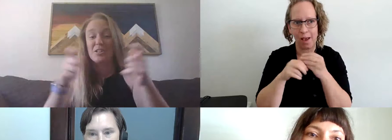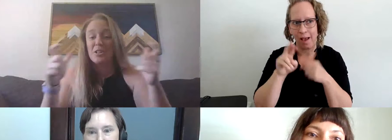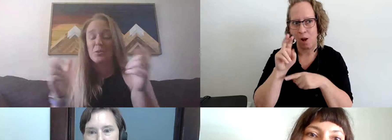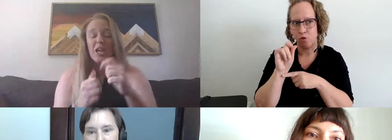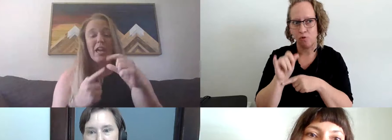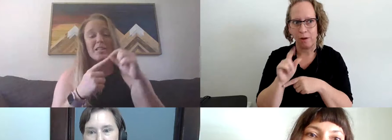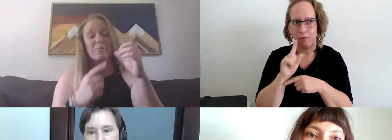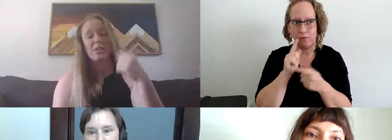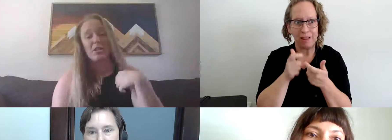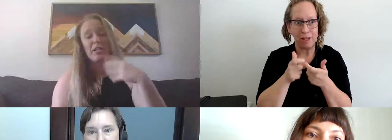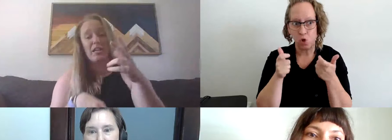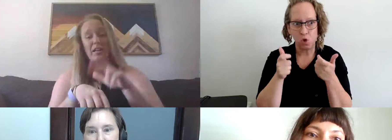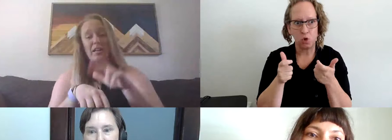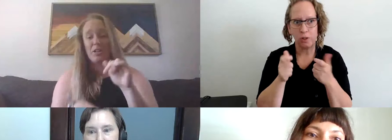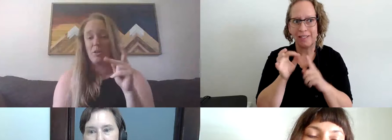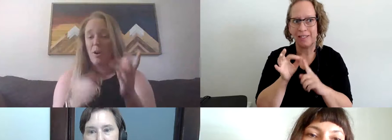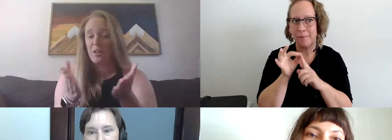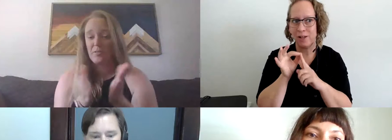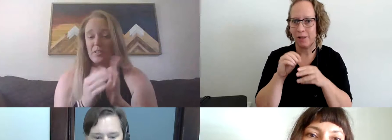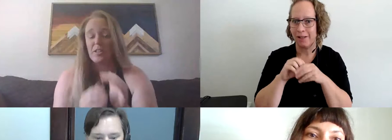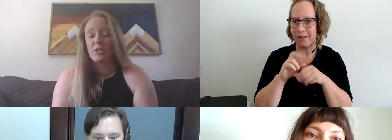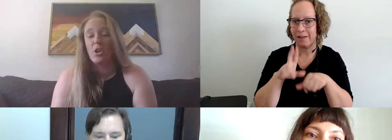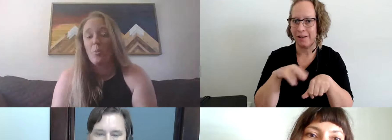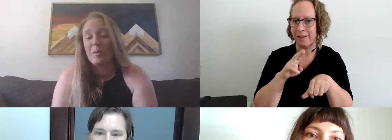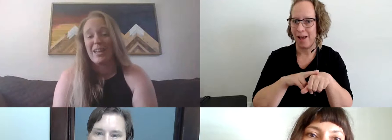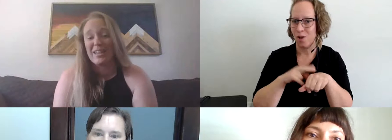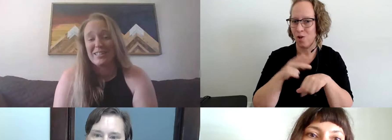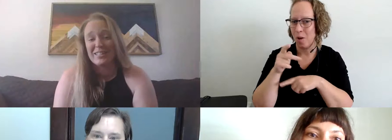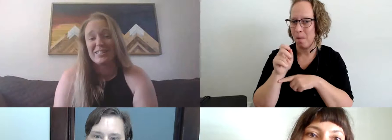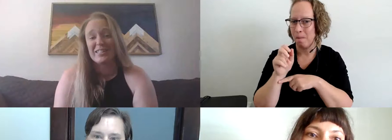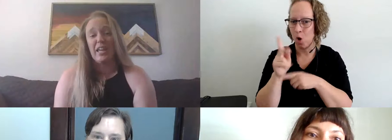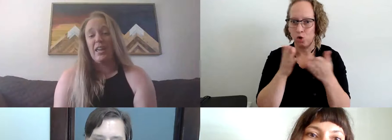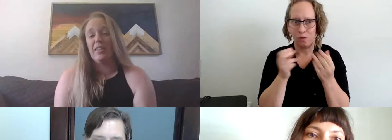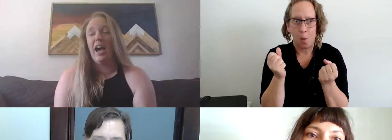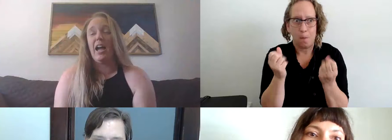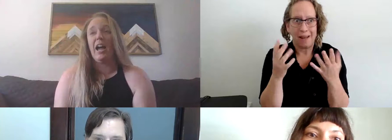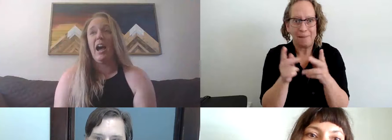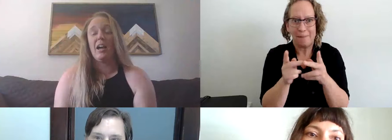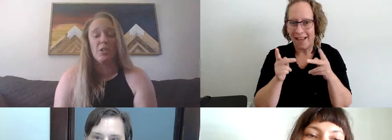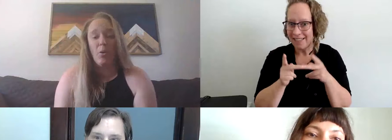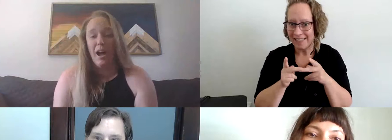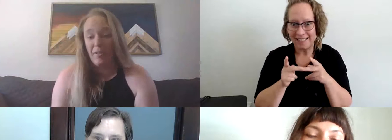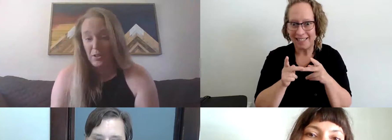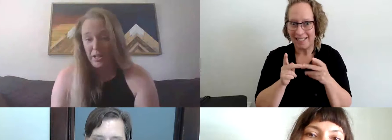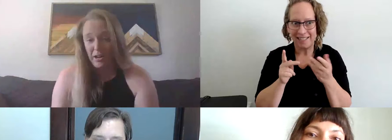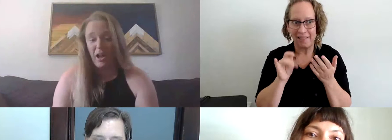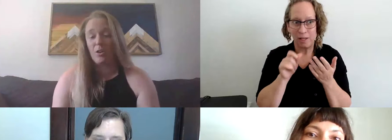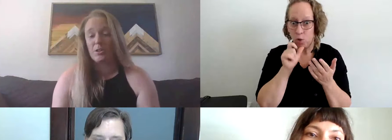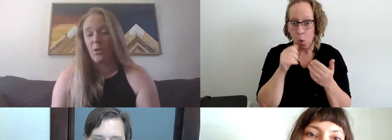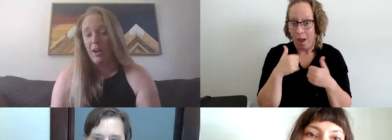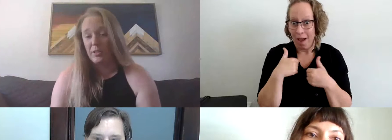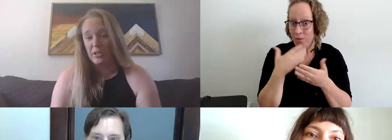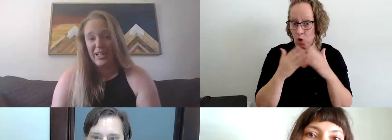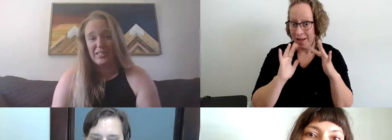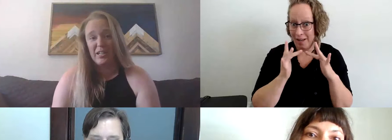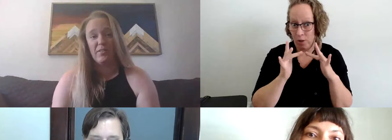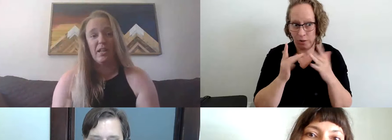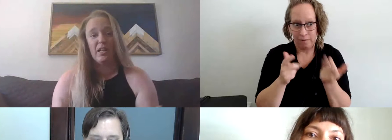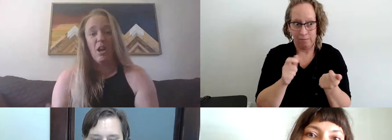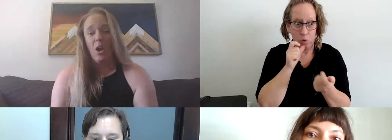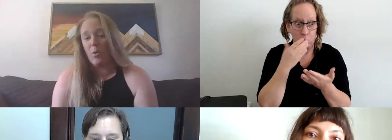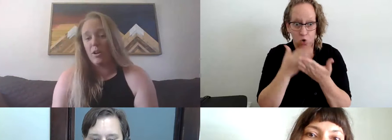that. It's huge, especially in the National Park Service. There are so many places that don't have good internet or don't have